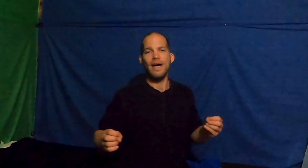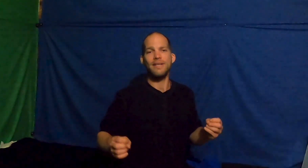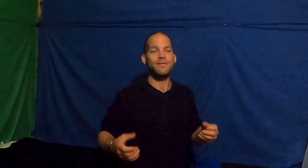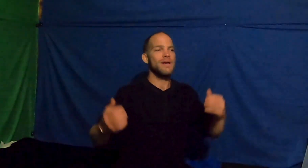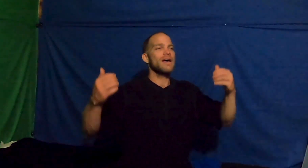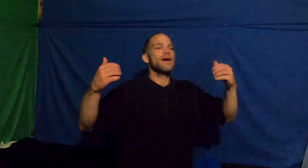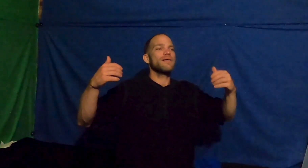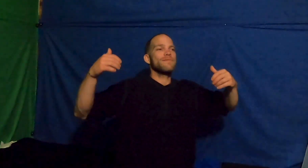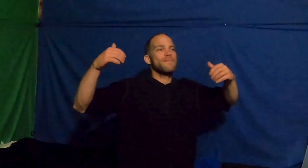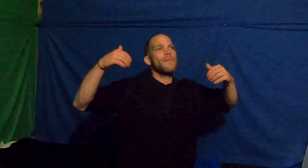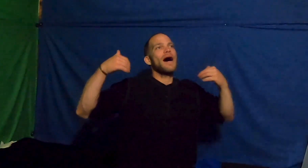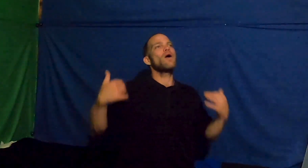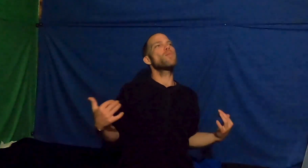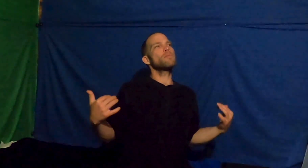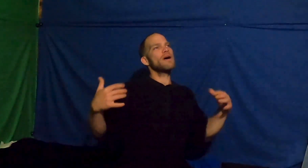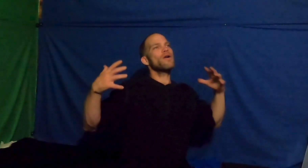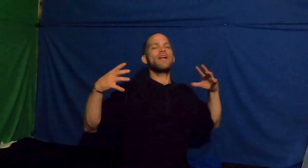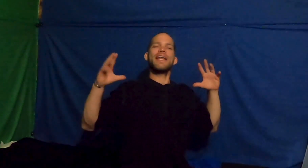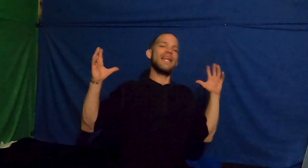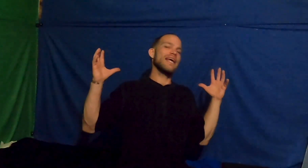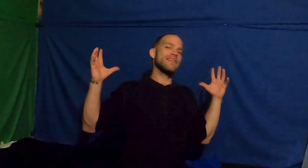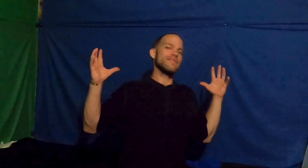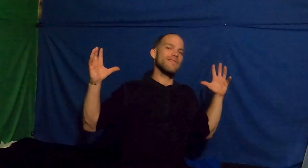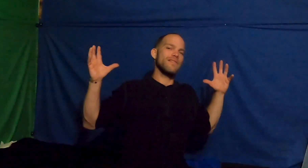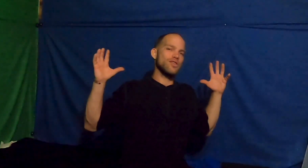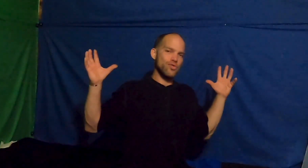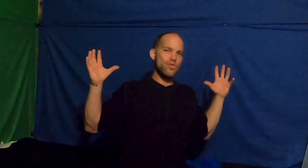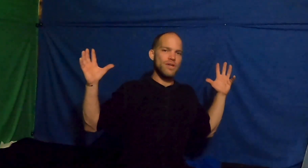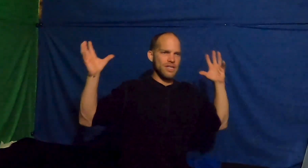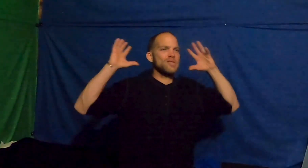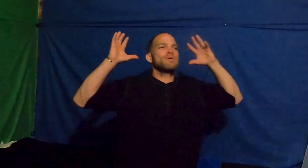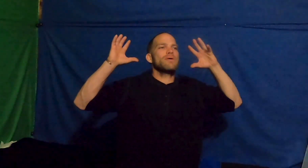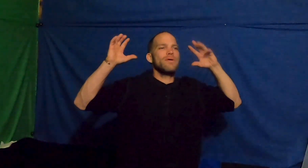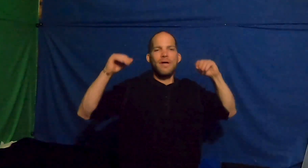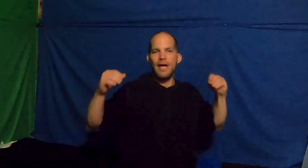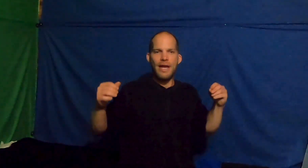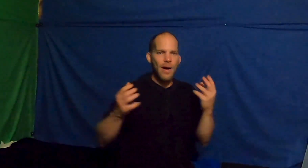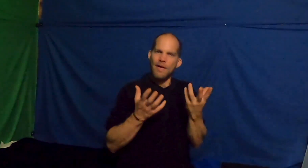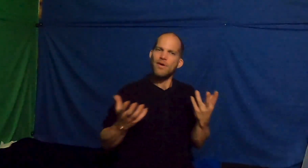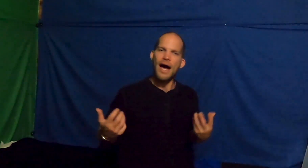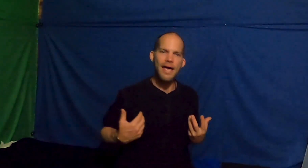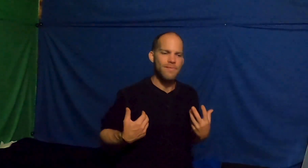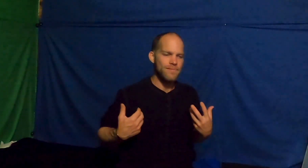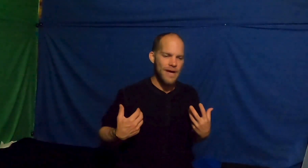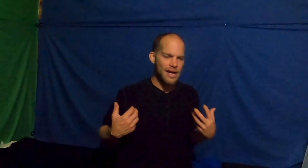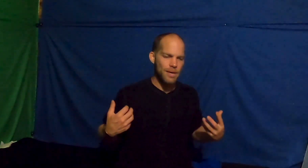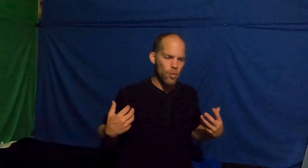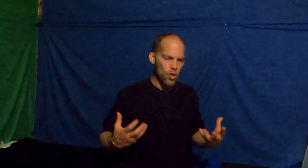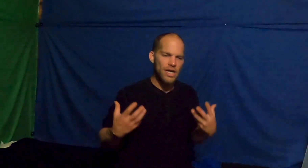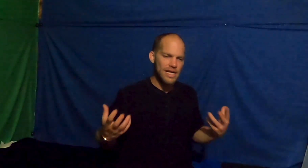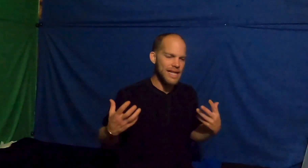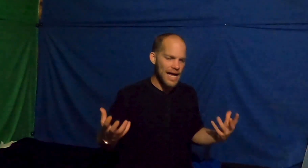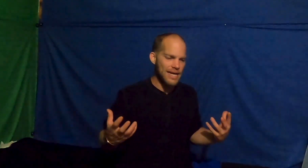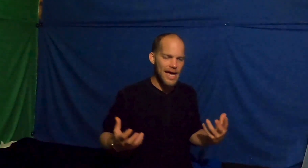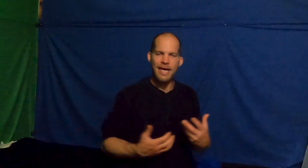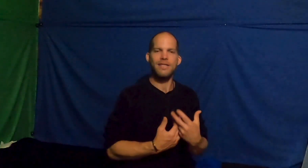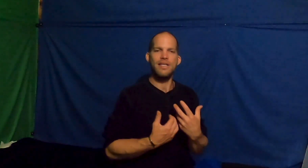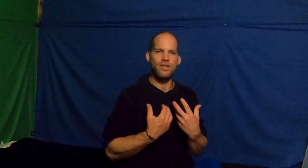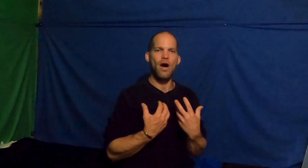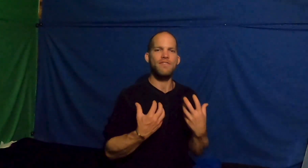guys, I open my heart and I let the truth spill. And however I end up wording it that day, it's off the